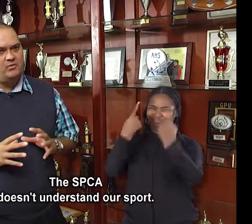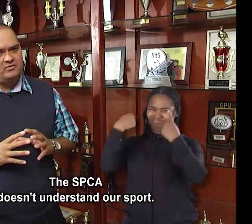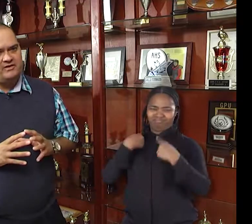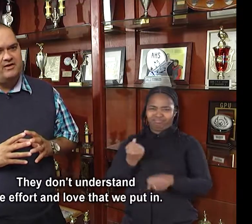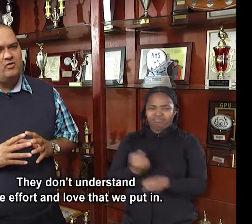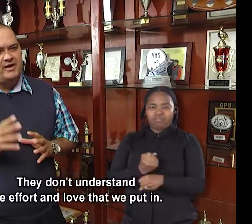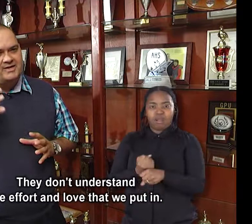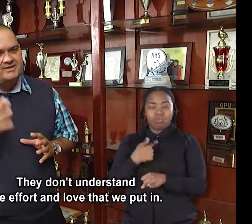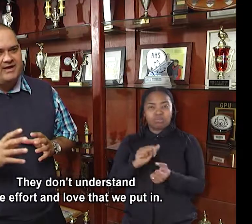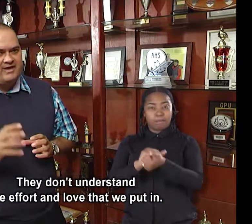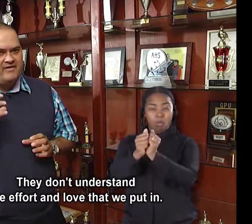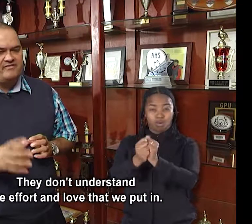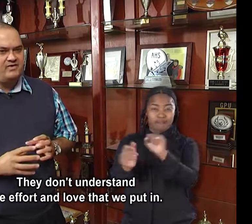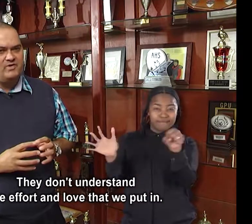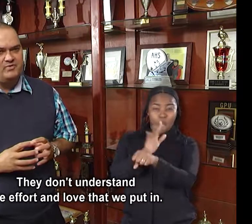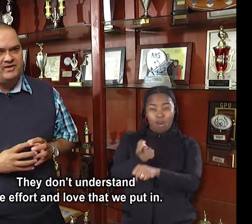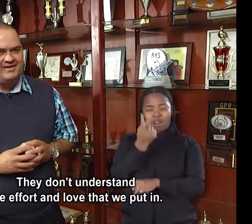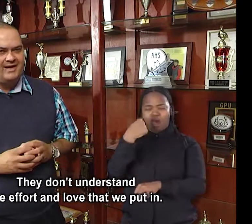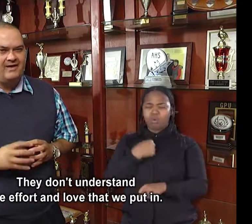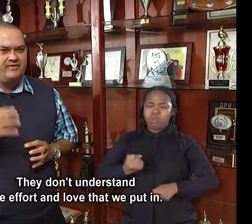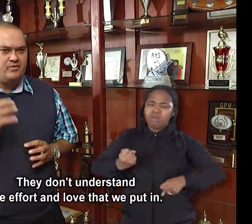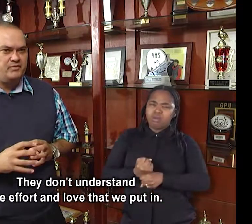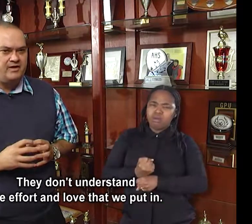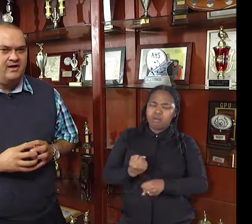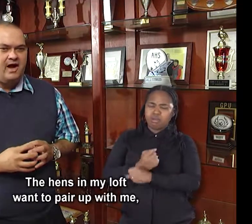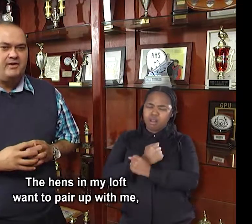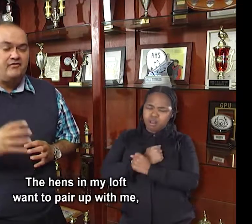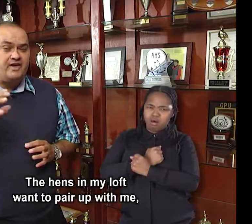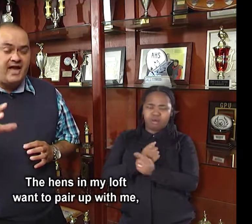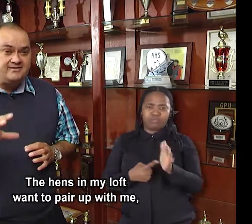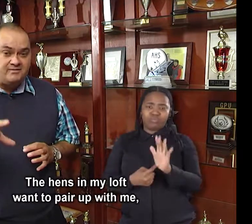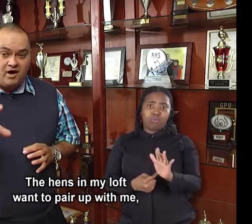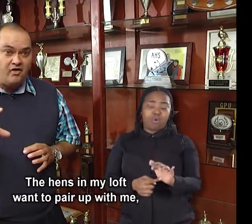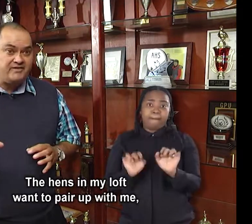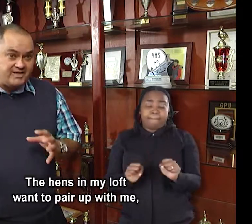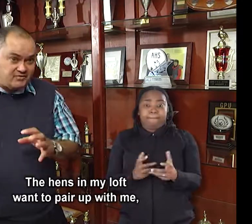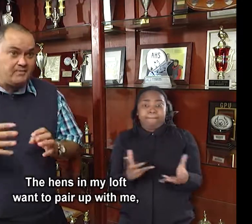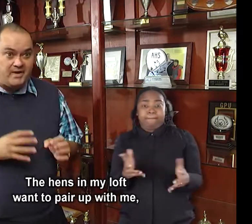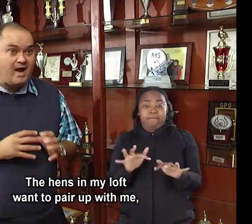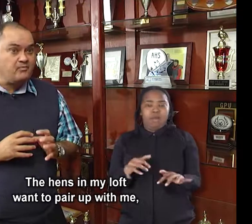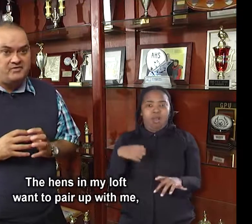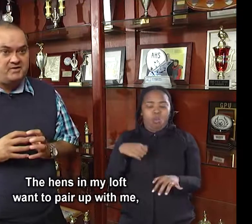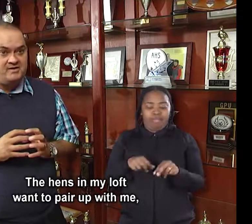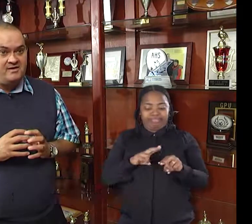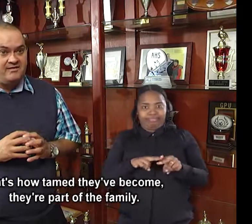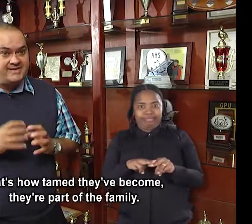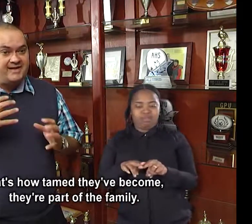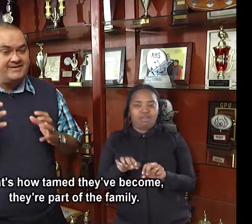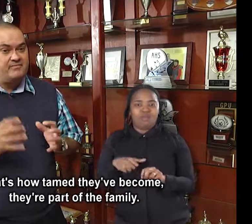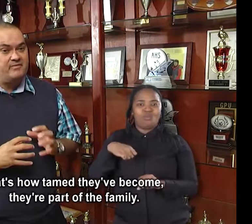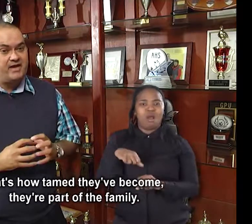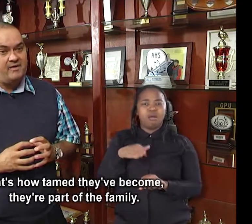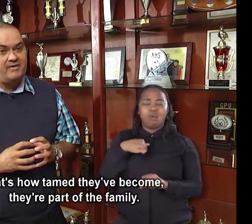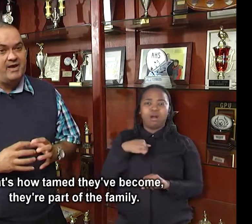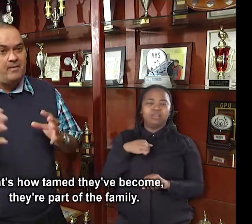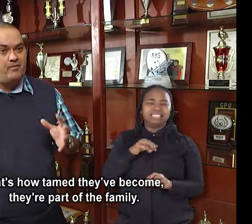understand our sport. They don't quite understand the effort that we put in and the love that we put in. I mean, I've got hens in my loft that actually want to pair up with me. That's how